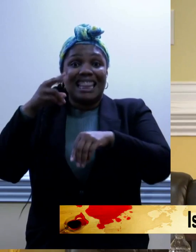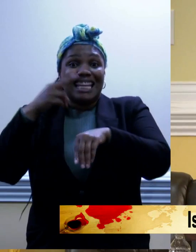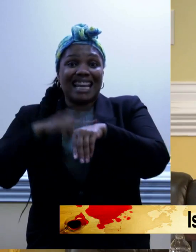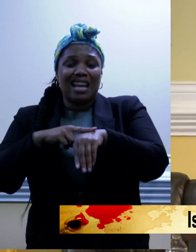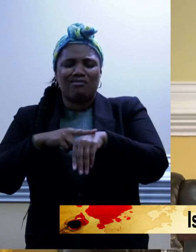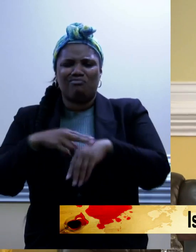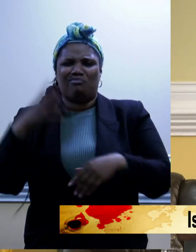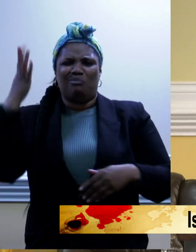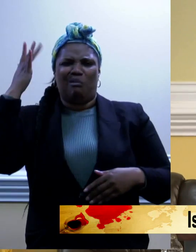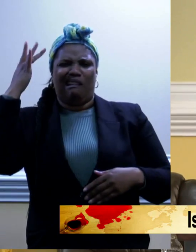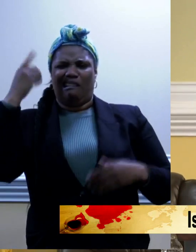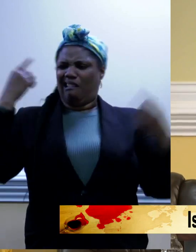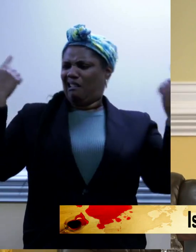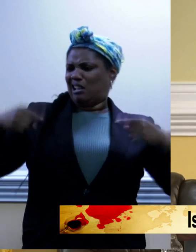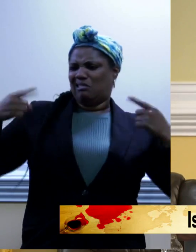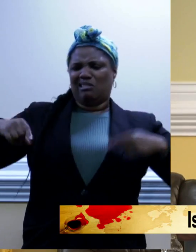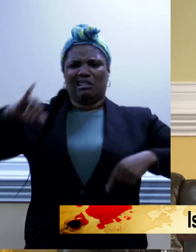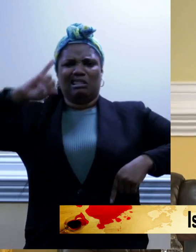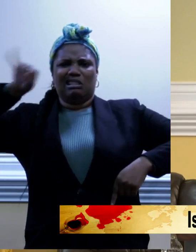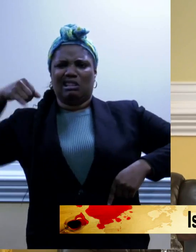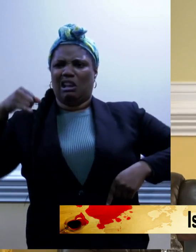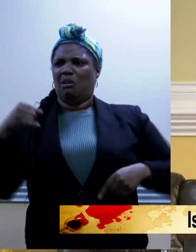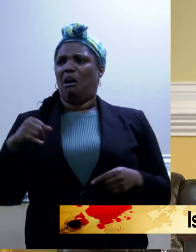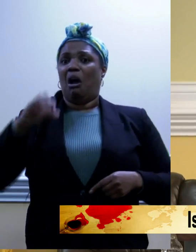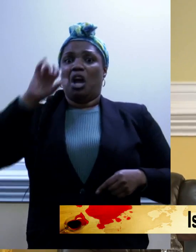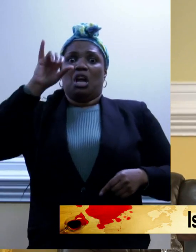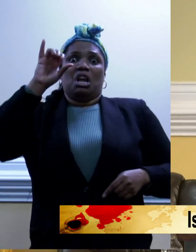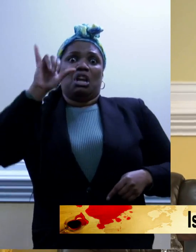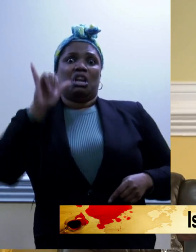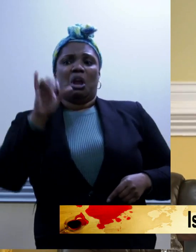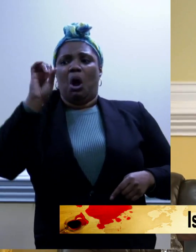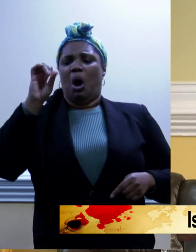about Jesus, Yahushua,